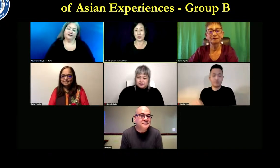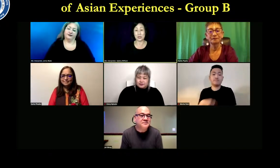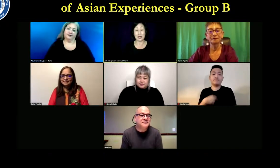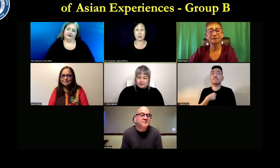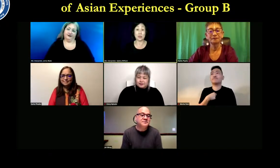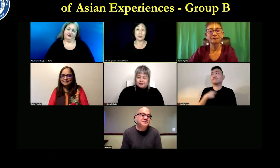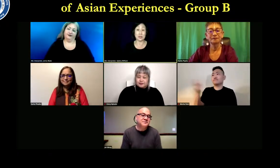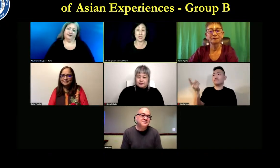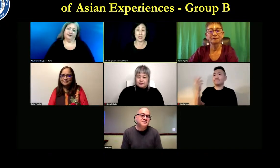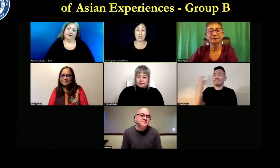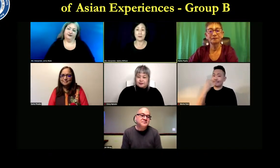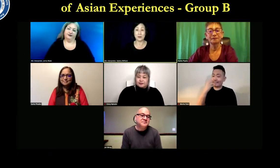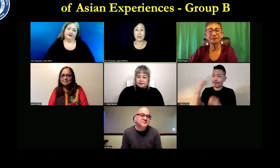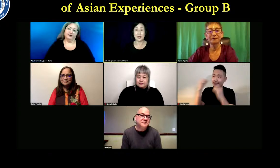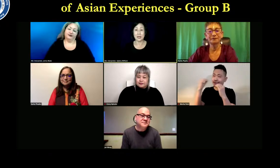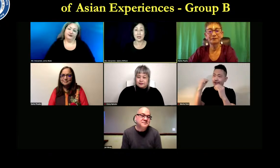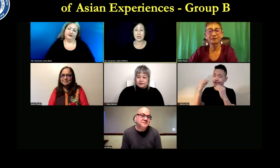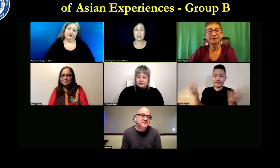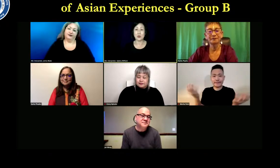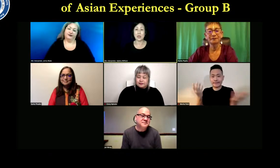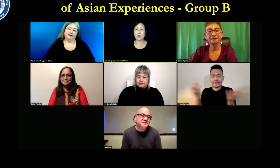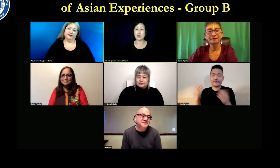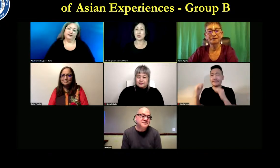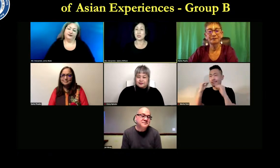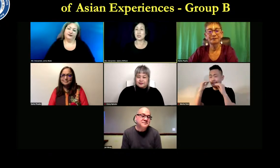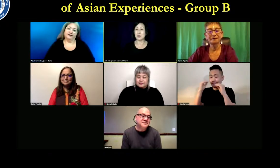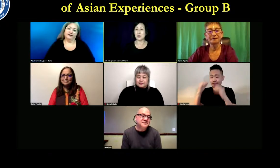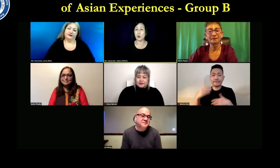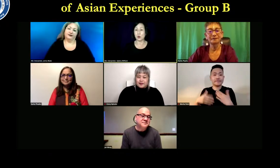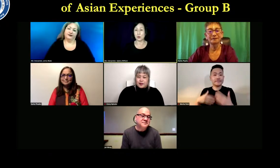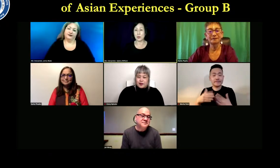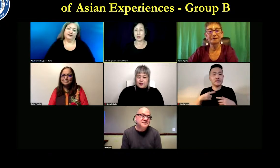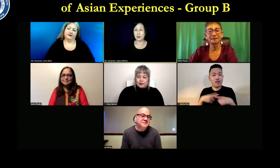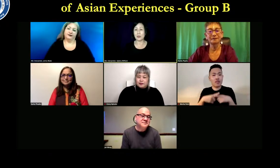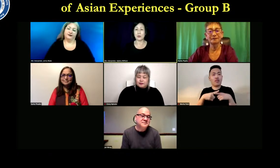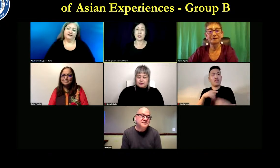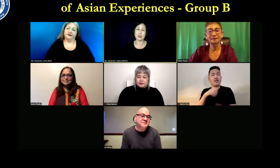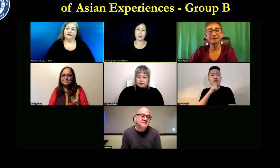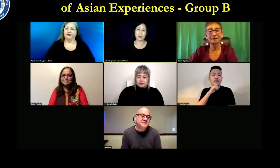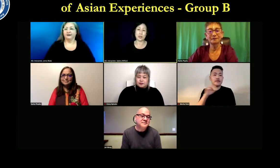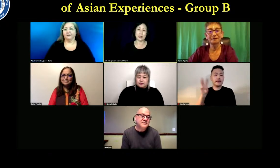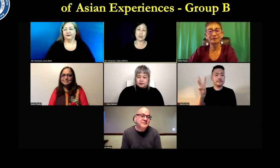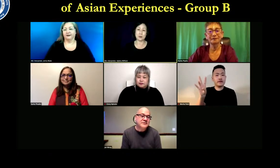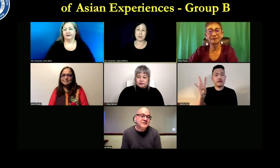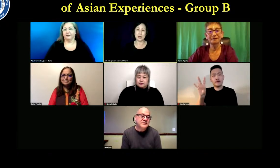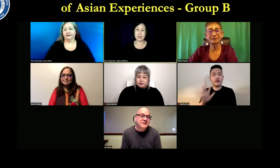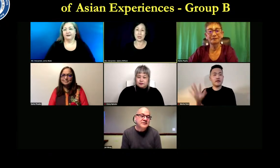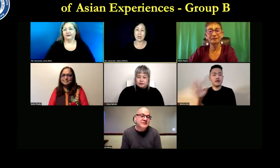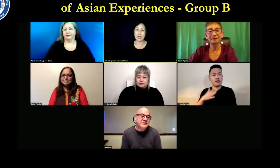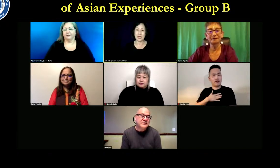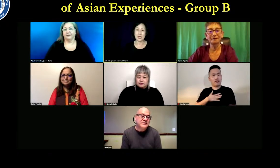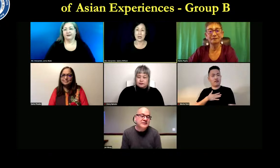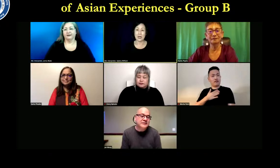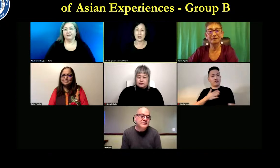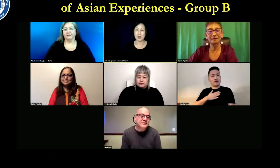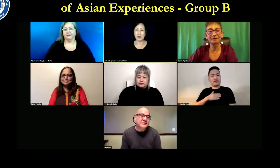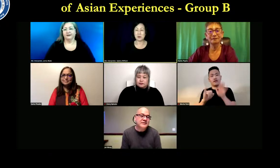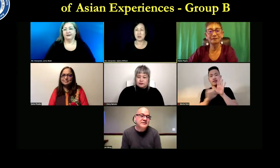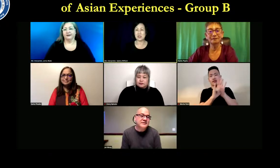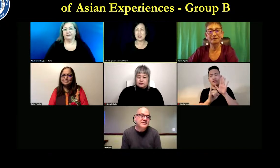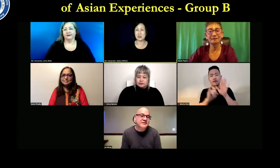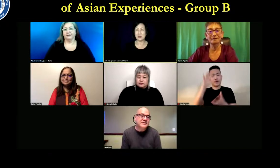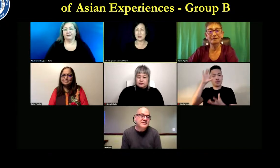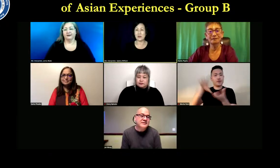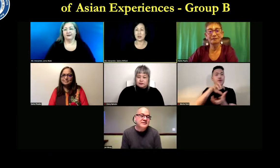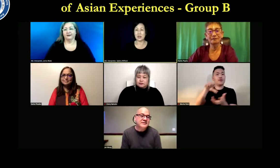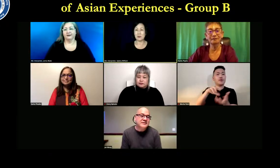know Korean sign language even today. So they would just teach me the oral method. We'd lip read and speak. I was